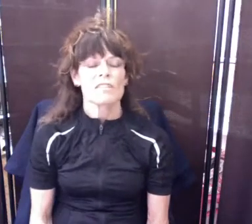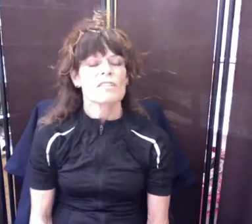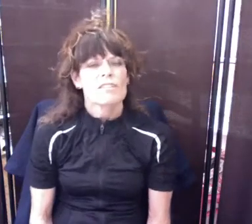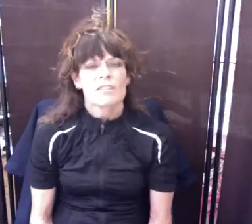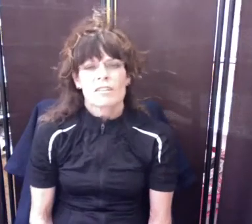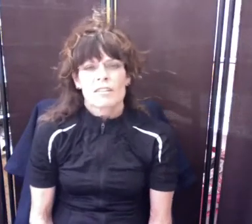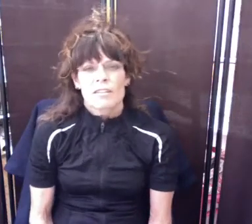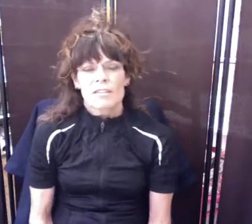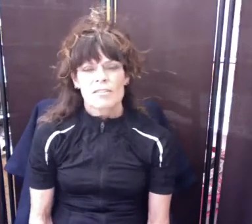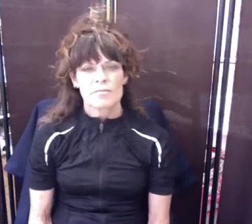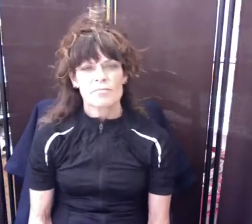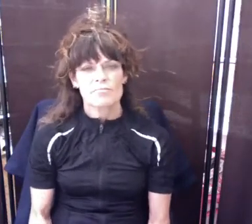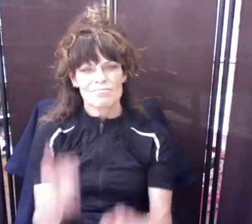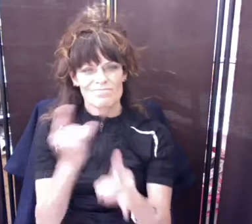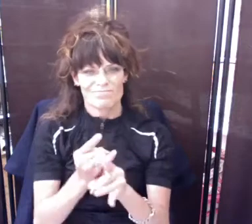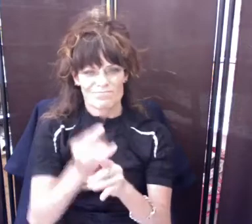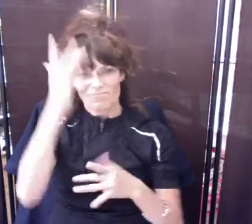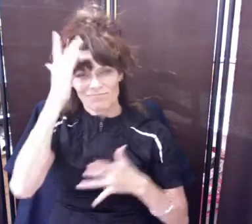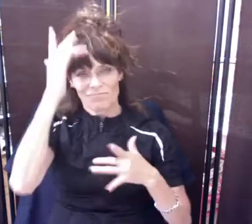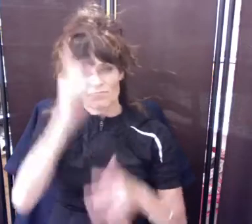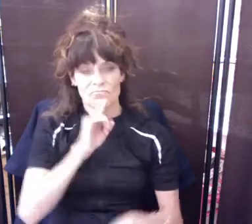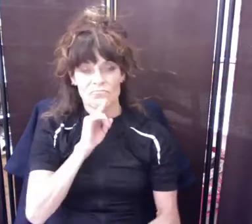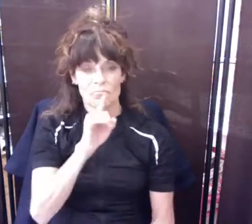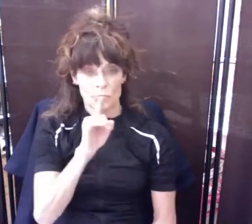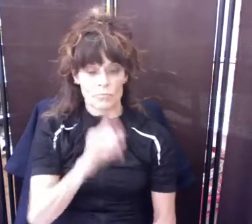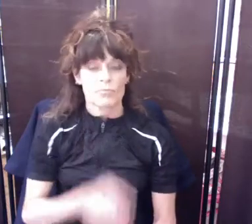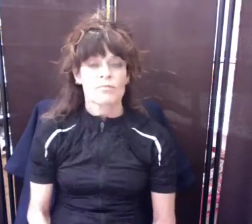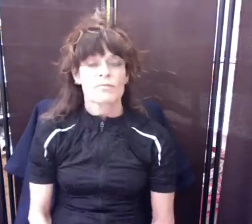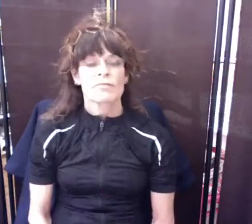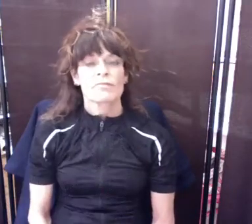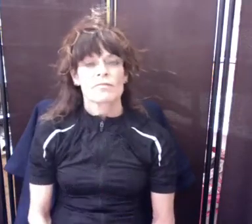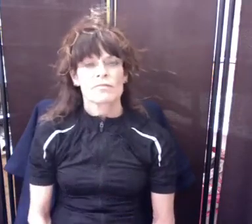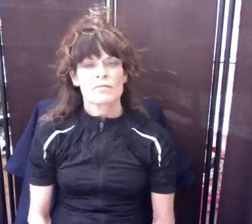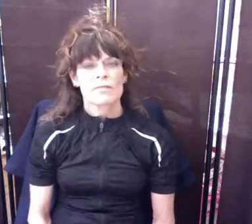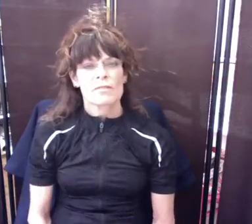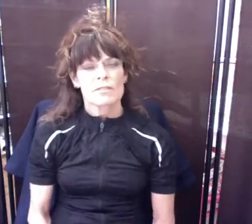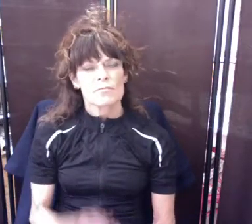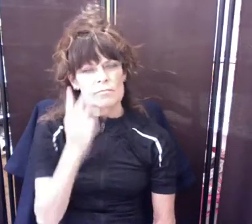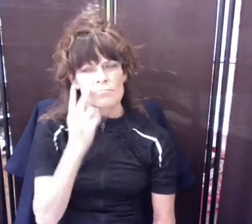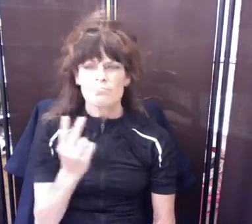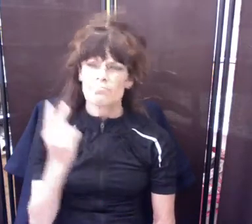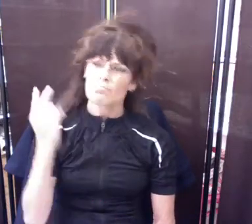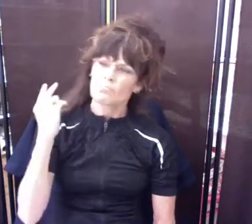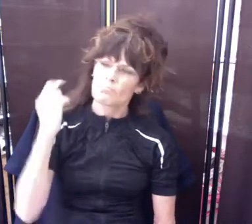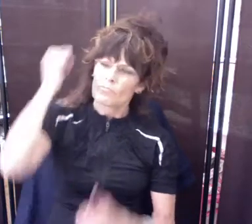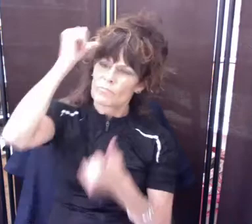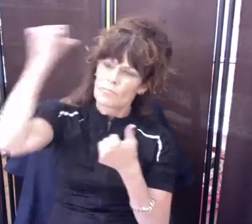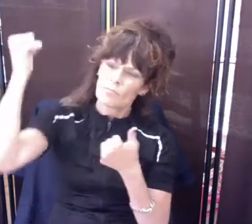my alcoholism. So the first memory I have of this just